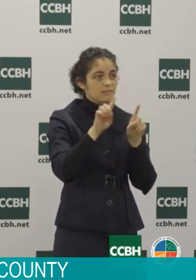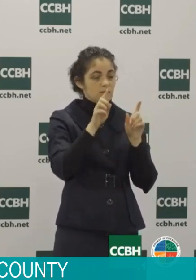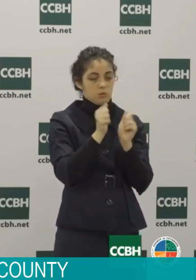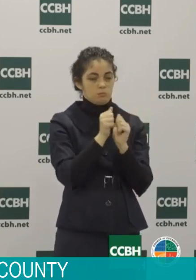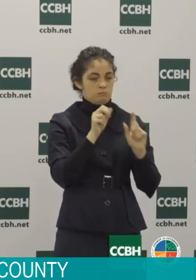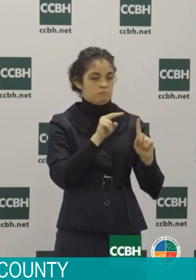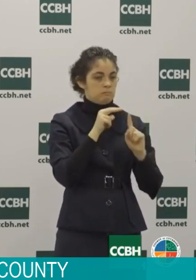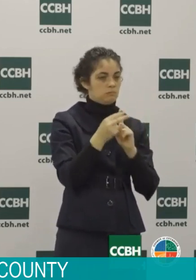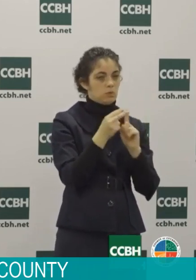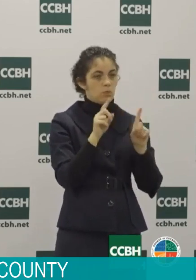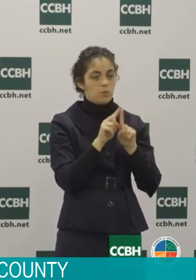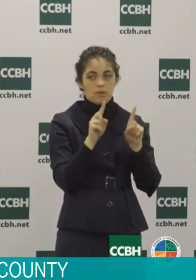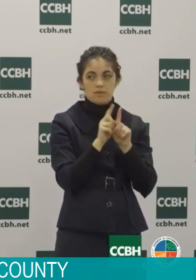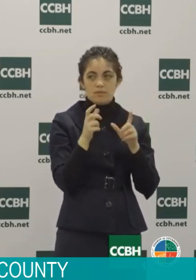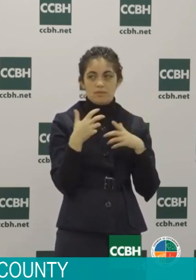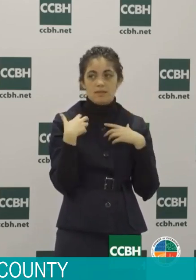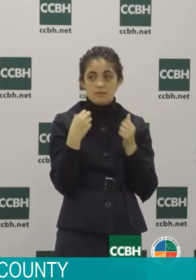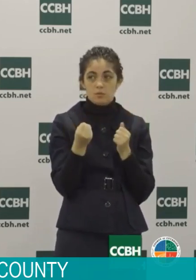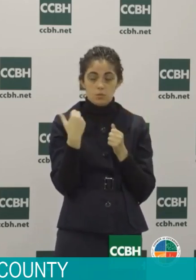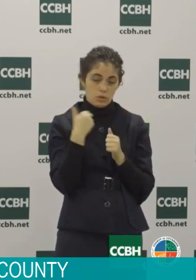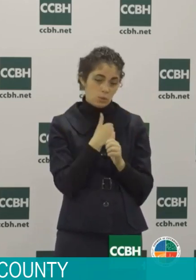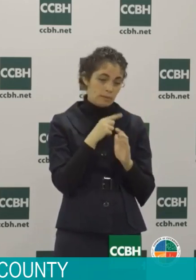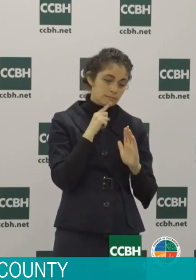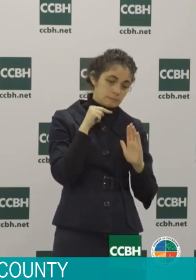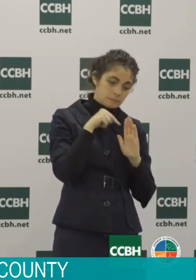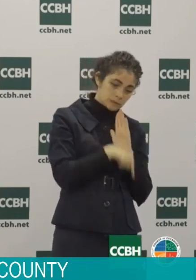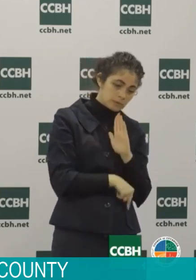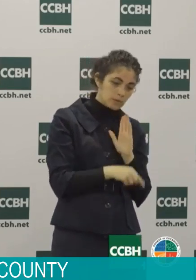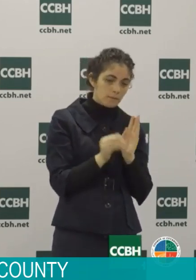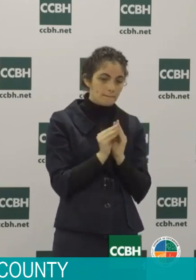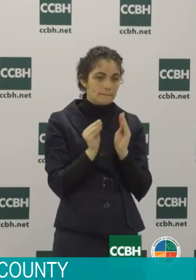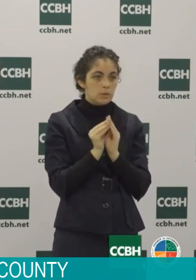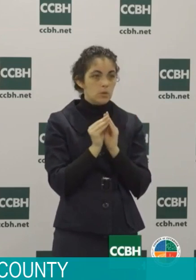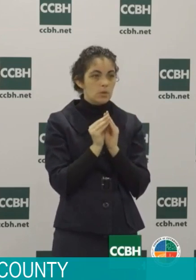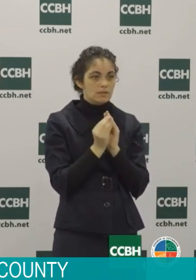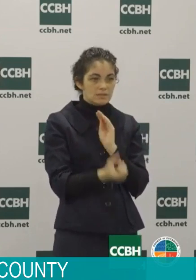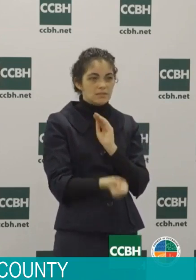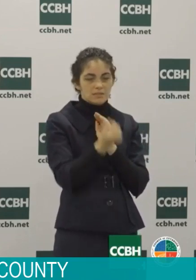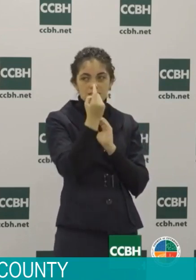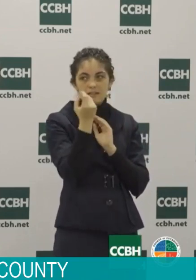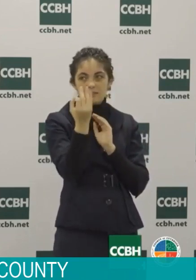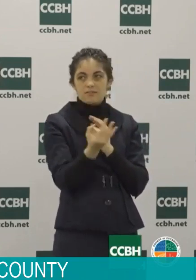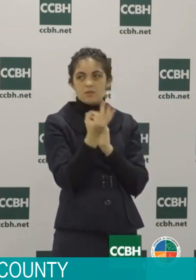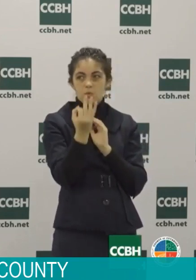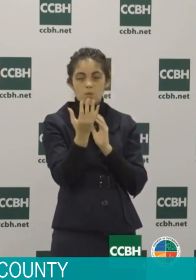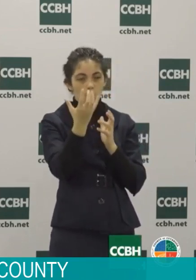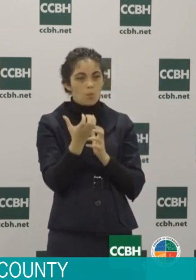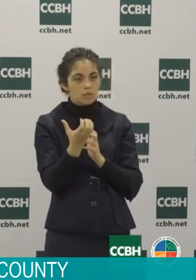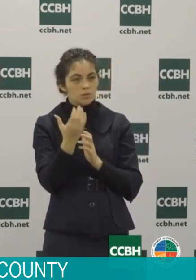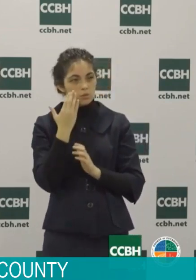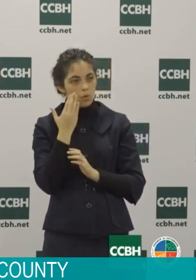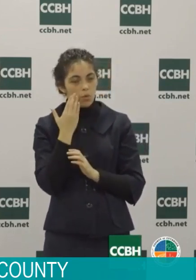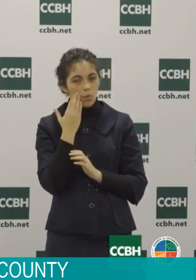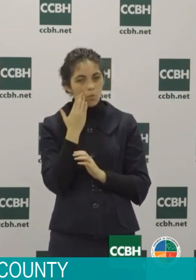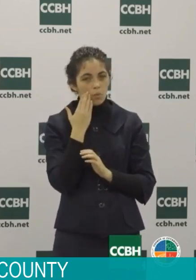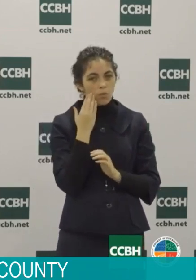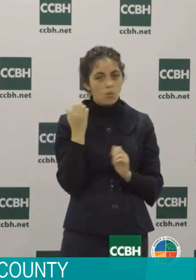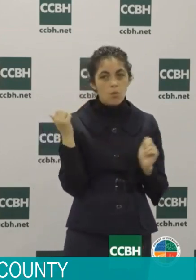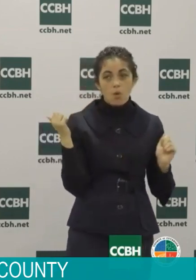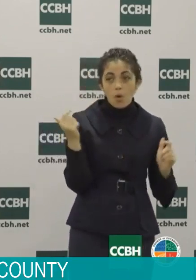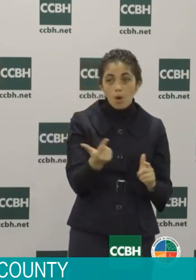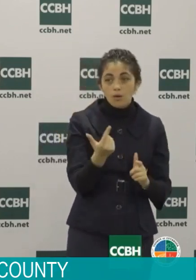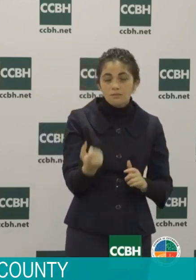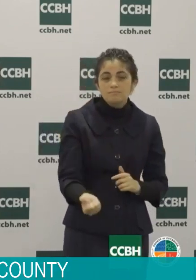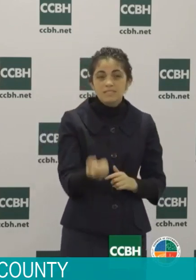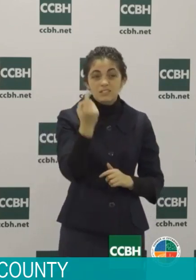health. And so we're going to dive into that and provide a lot more context for you on Friday. I want to ensure that all